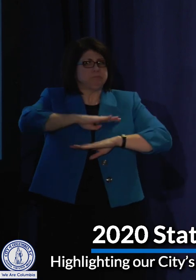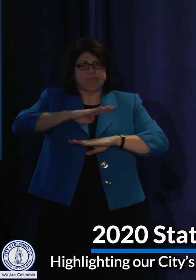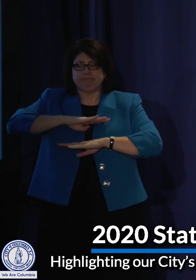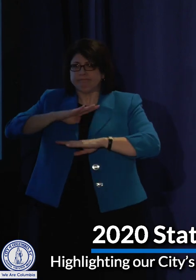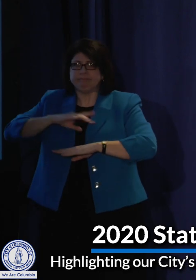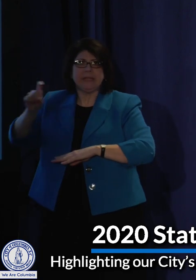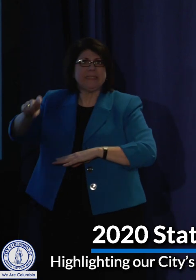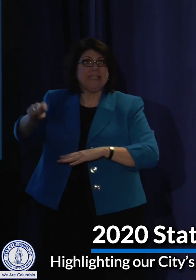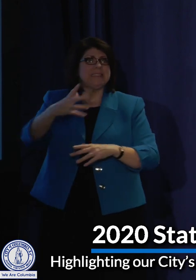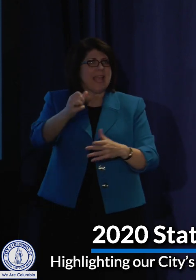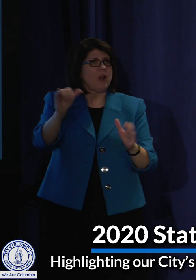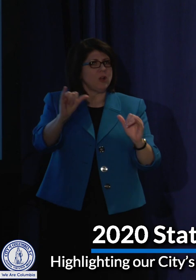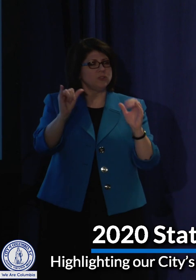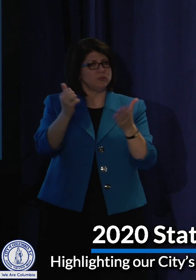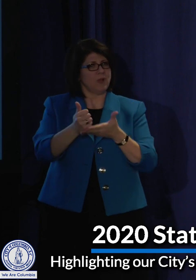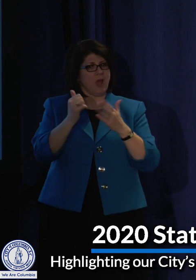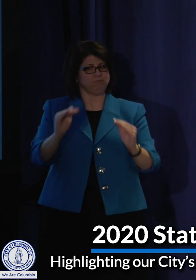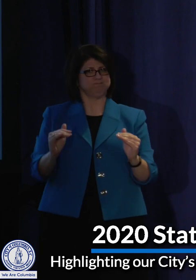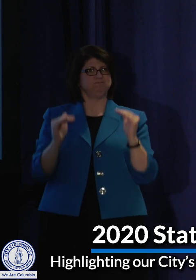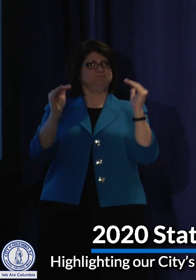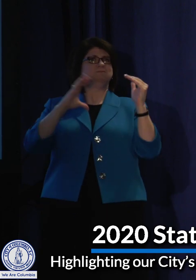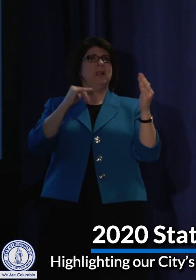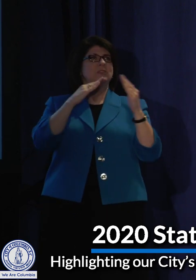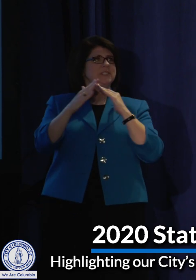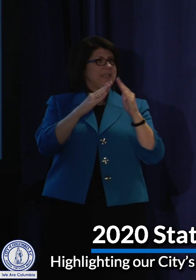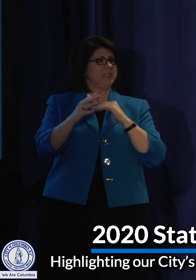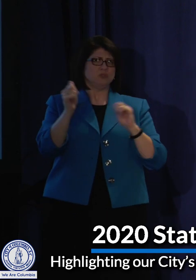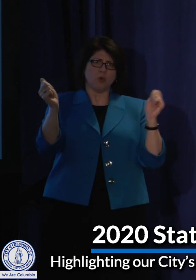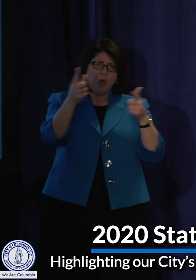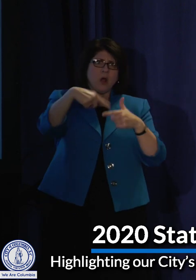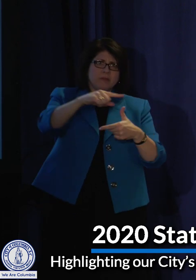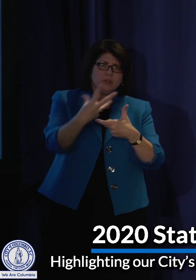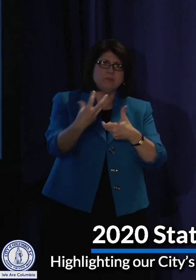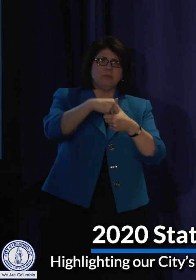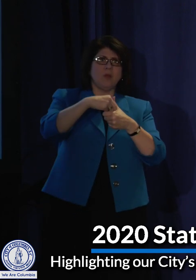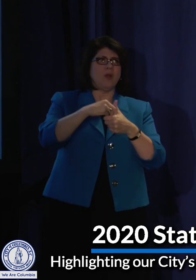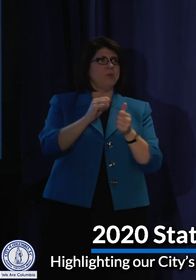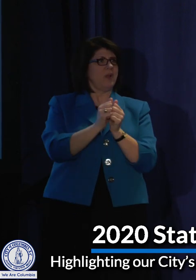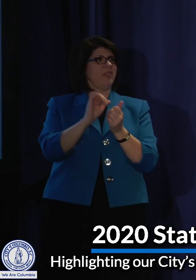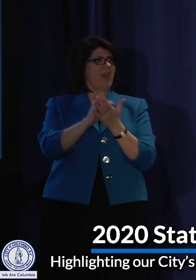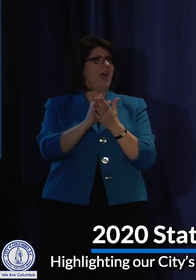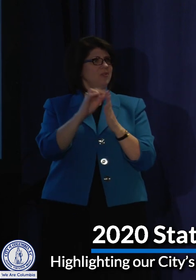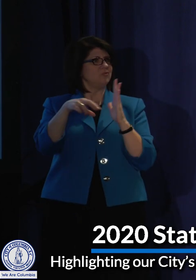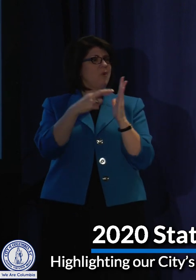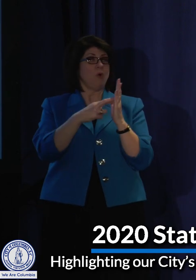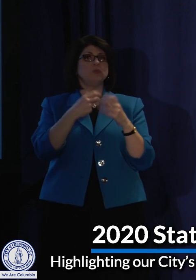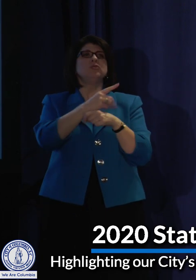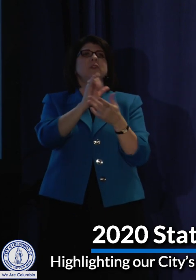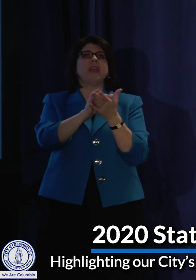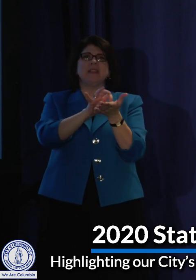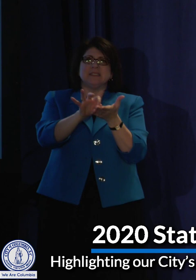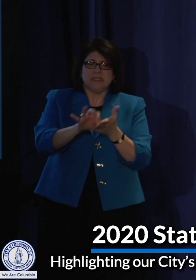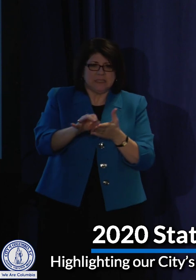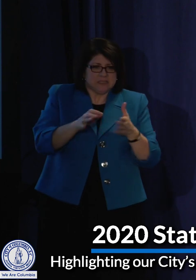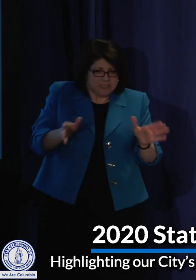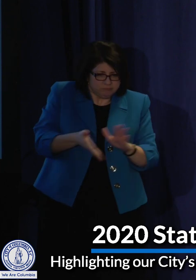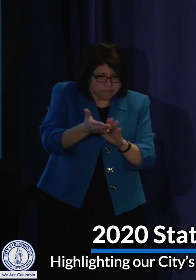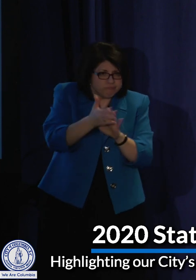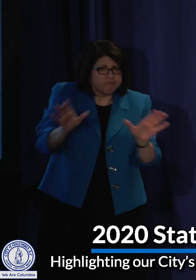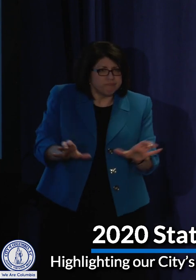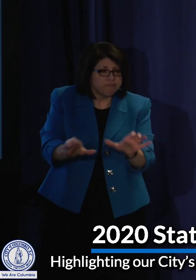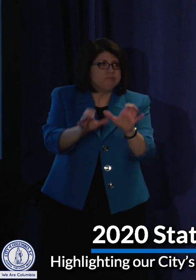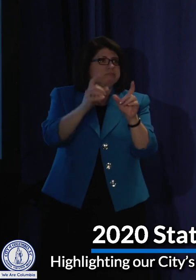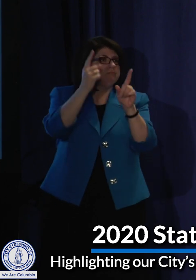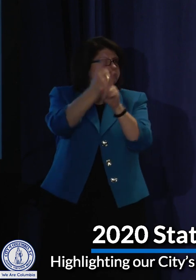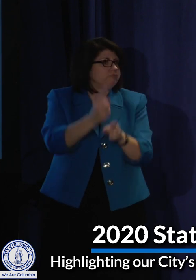and advance us so we can all play a role in ensuring that the census is performed accurately. It's another year